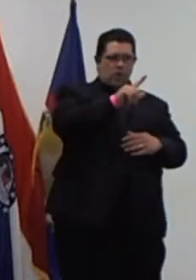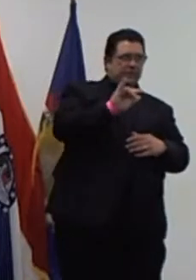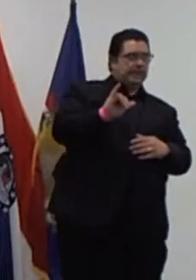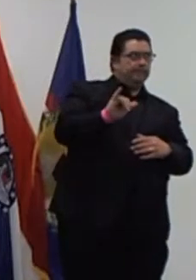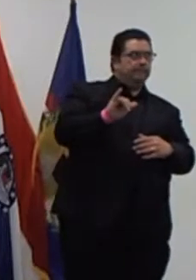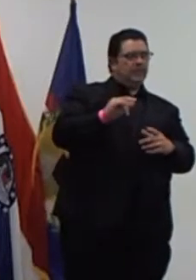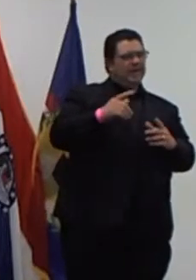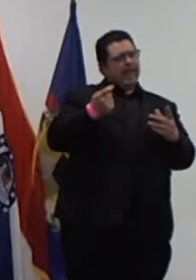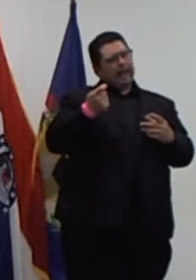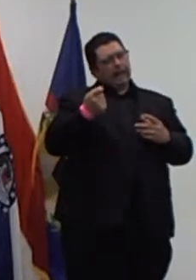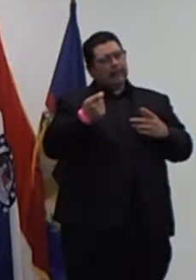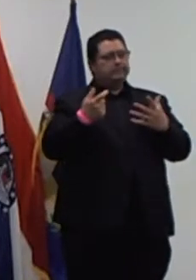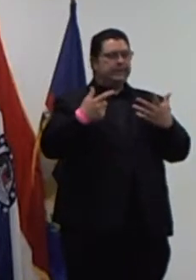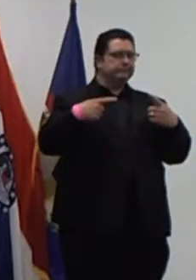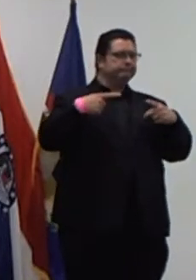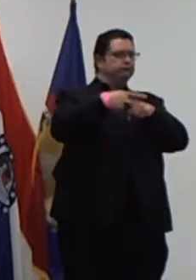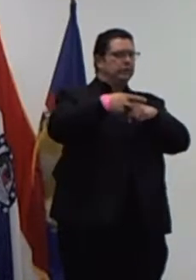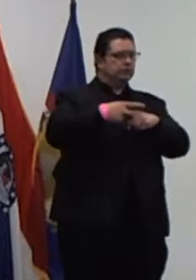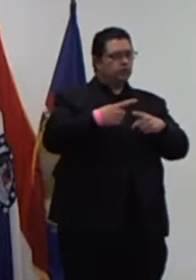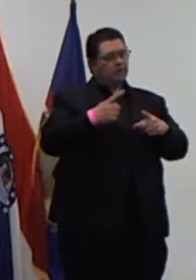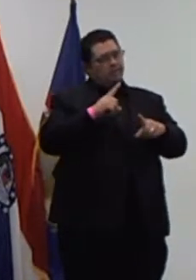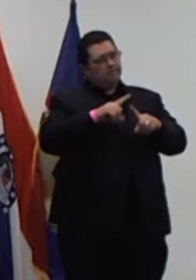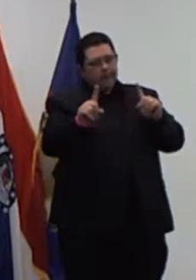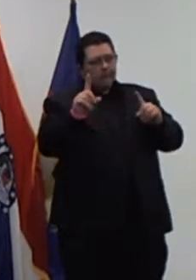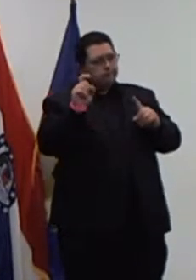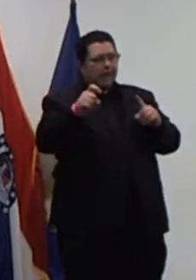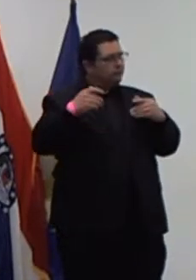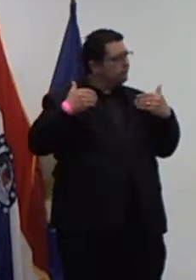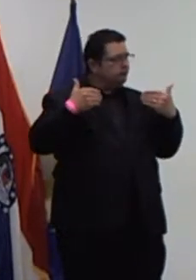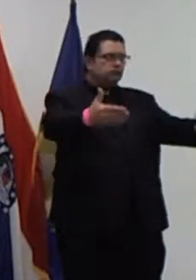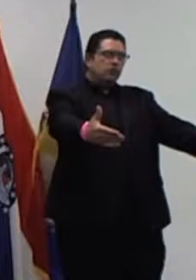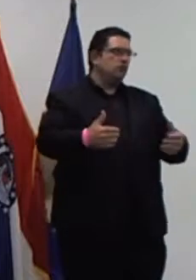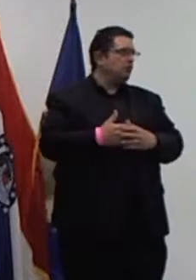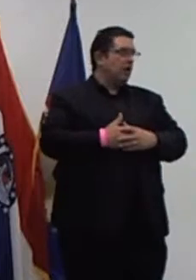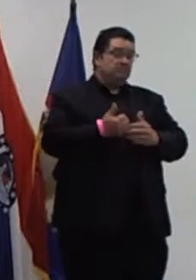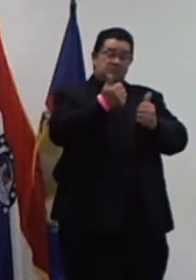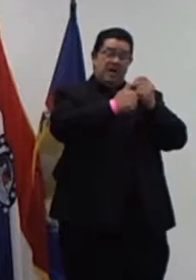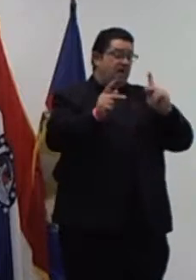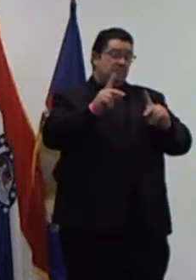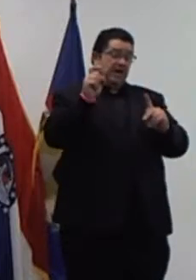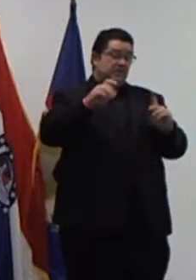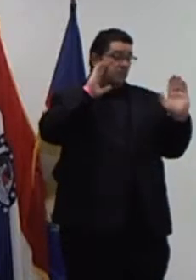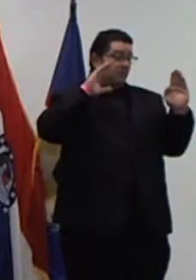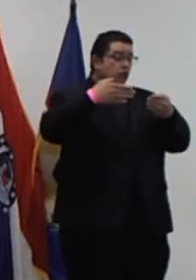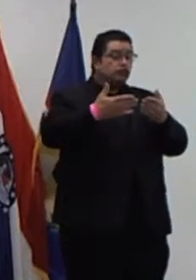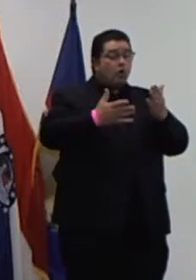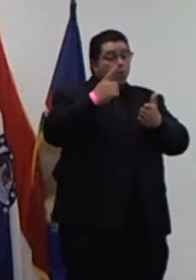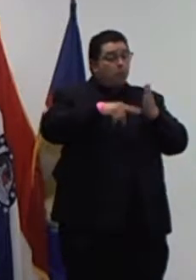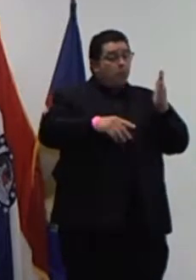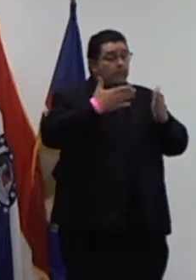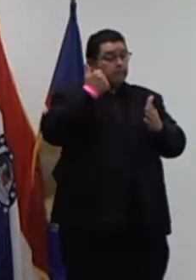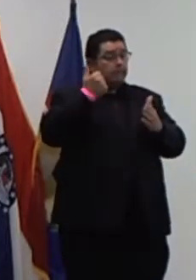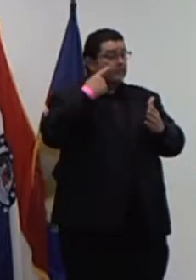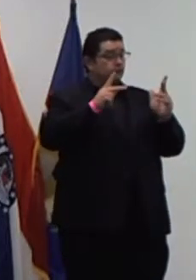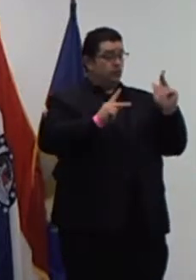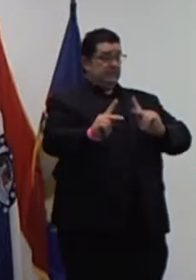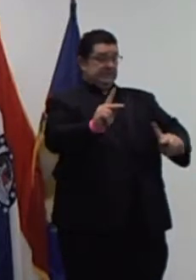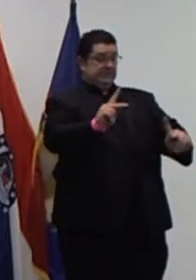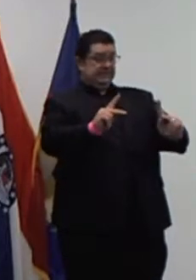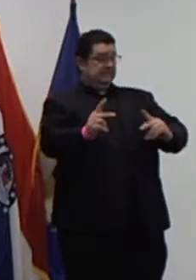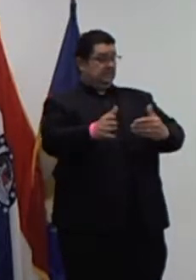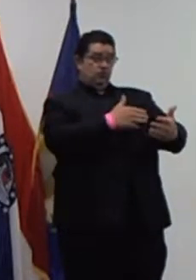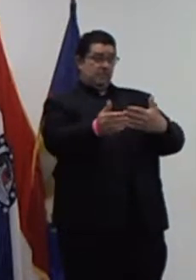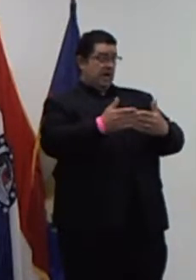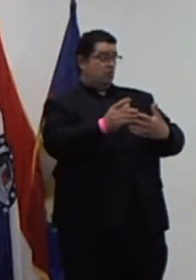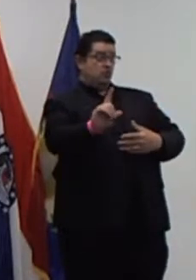a little friction there, but you got to work through that. I mean, right now, I'm just telling you, everybody needs to be focused on what's the best thing for those citizens out there, no matter which